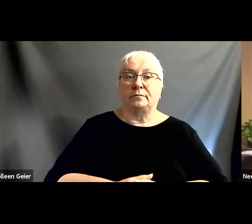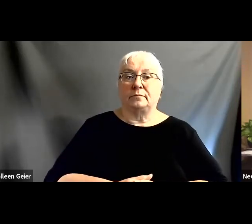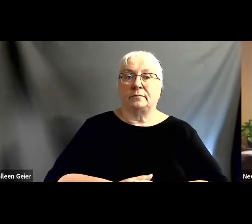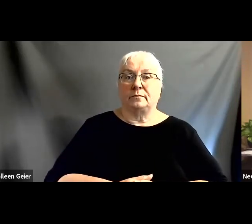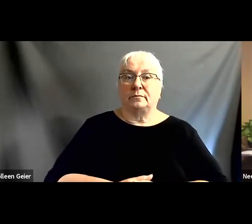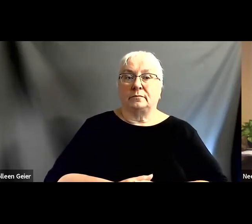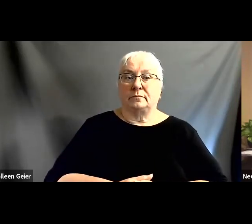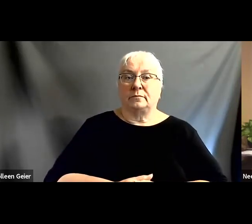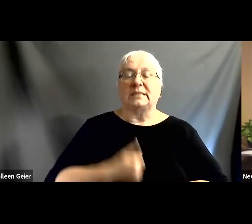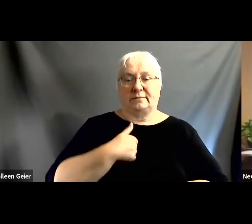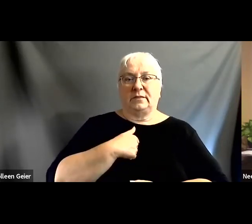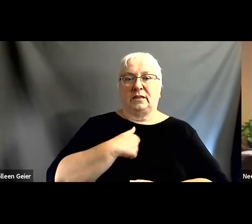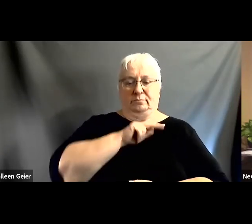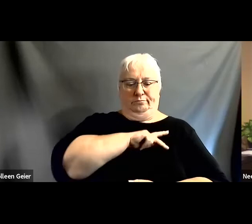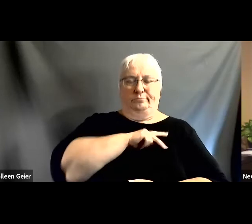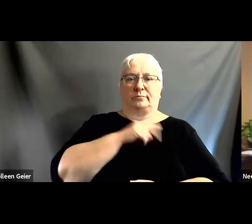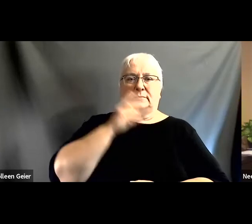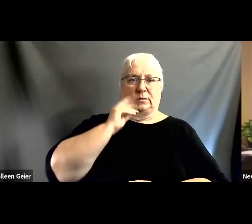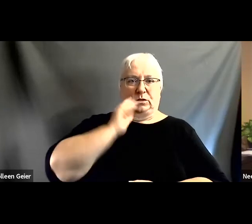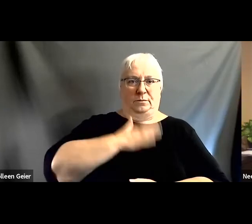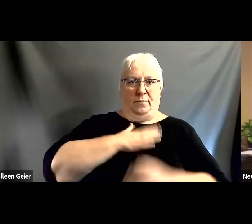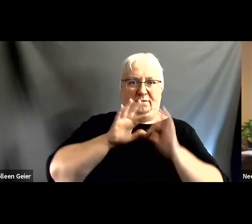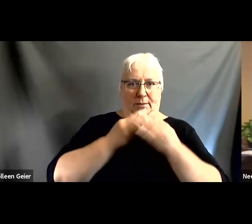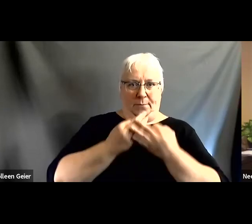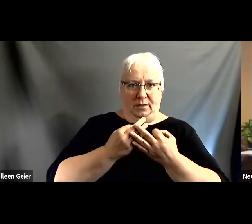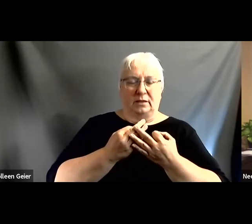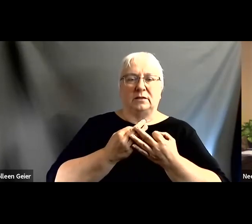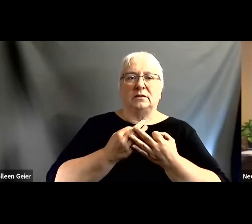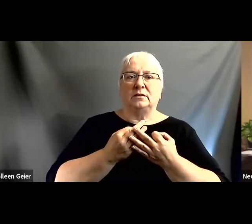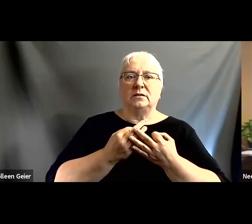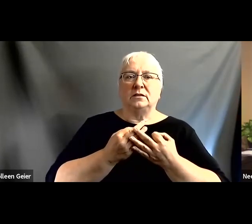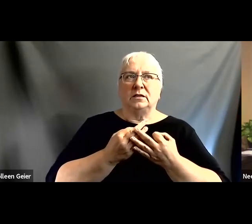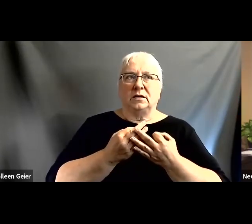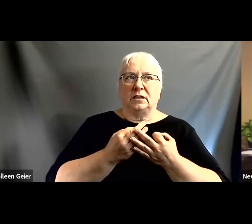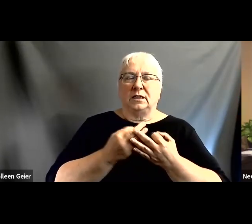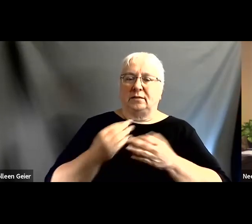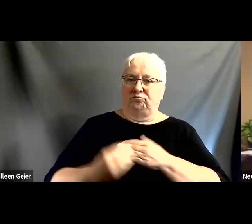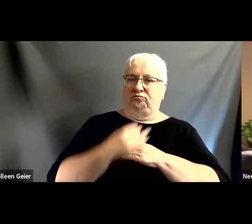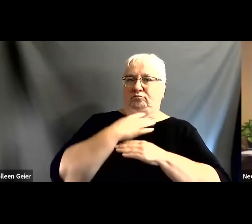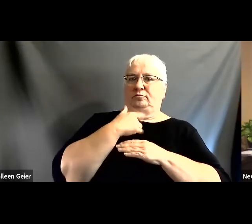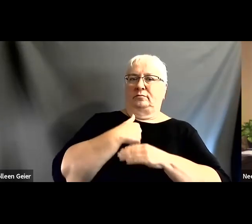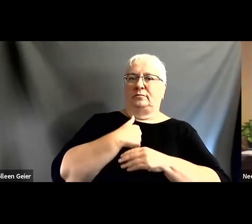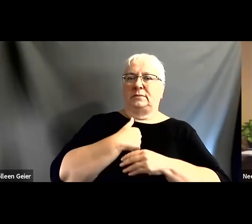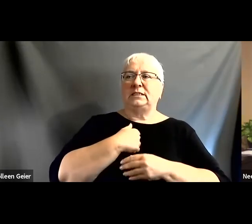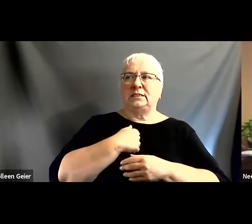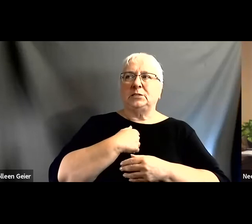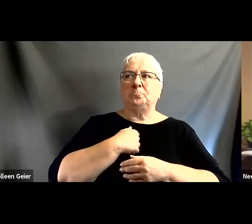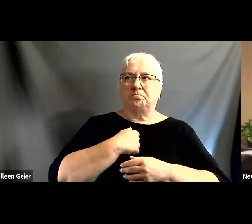personal experiences within my family, which has led me to pursue